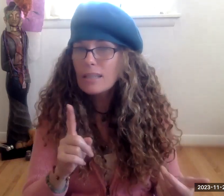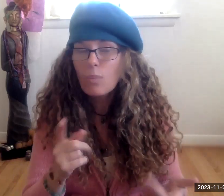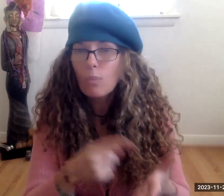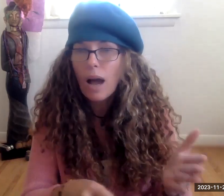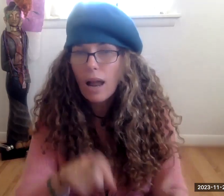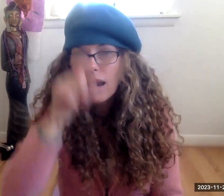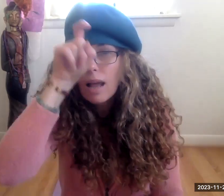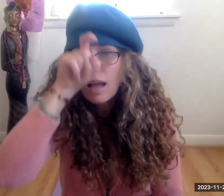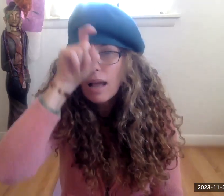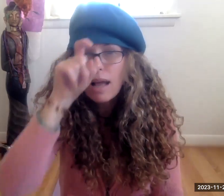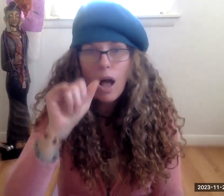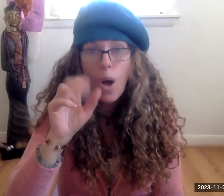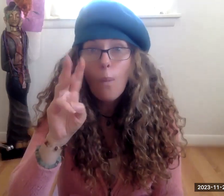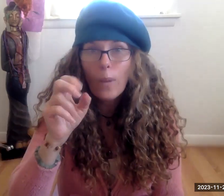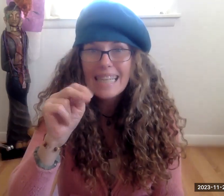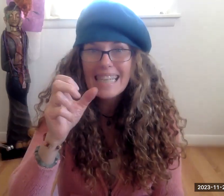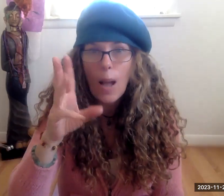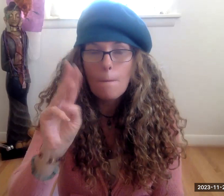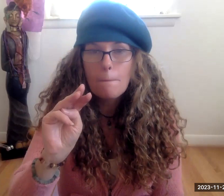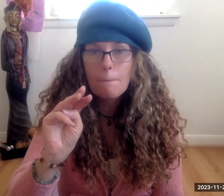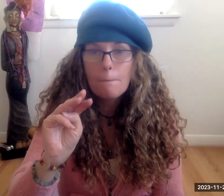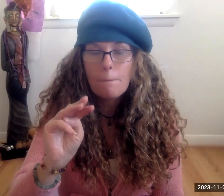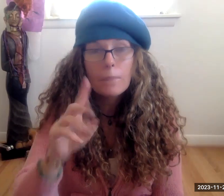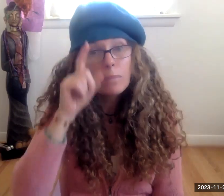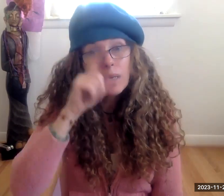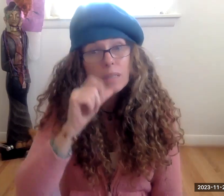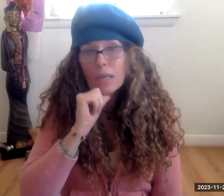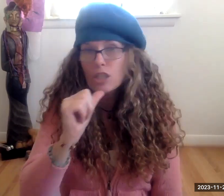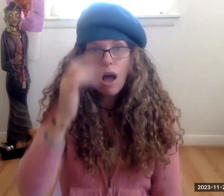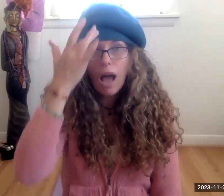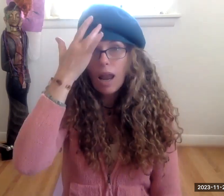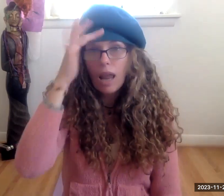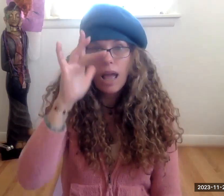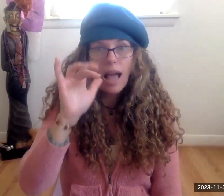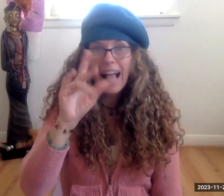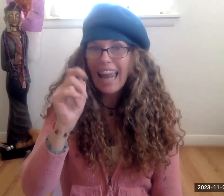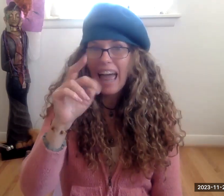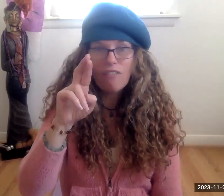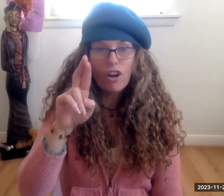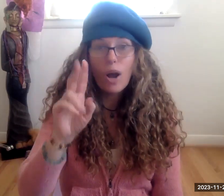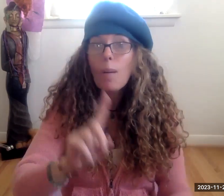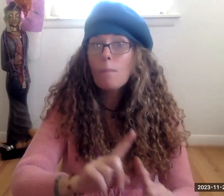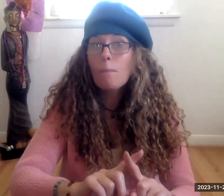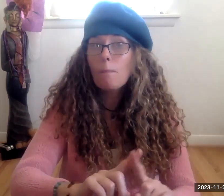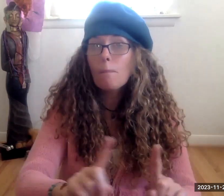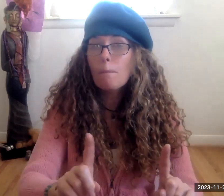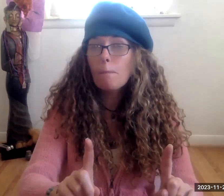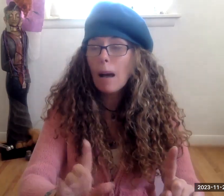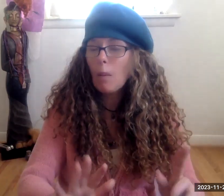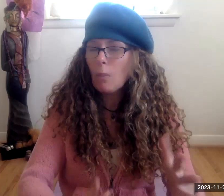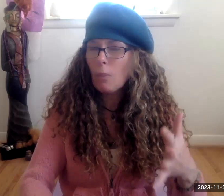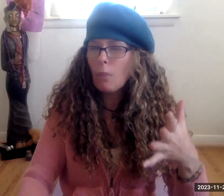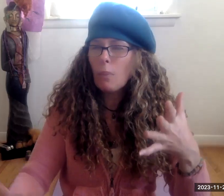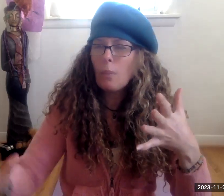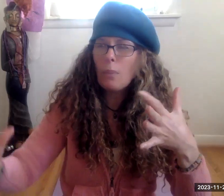wisdom. And wisdom is not cleverness, but infinitely superior to